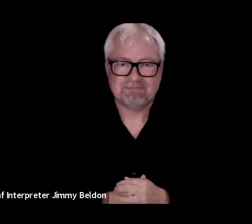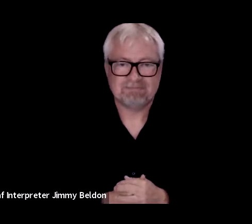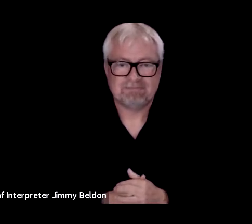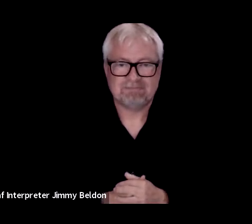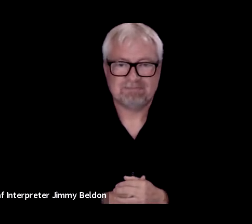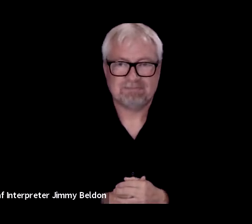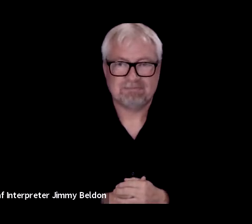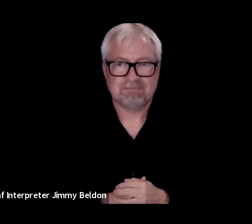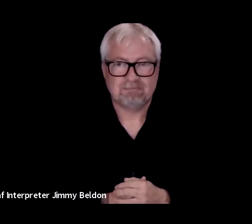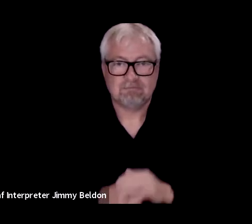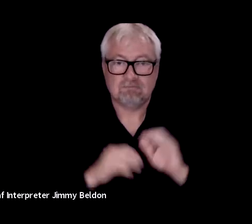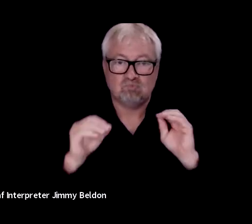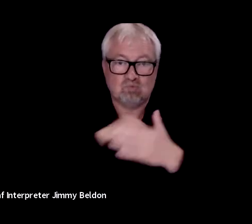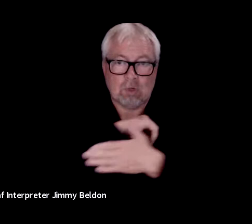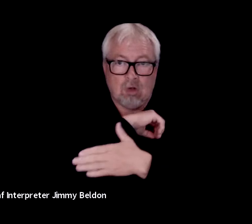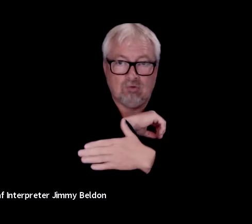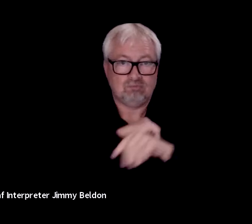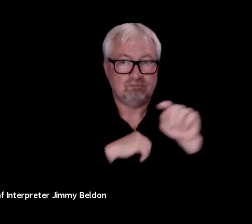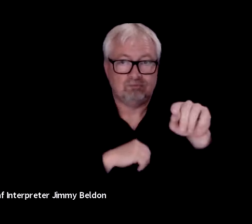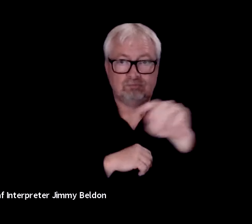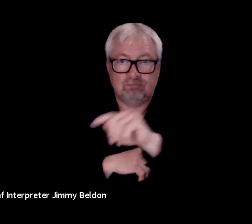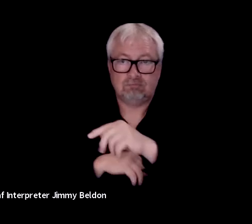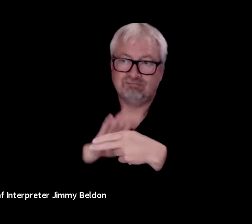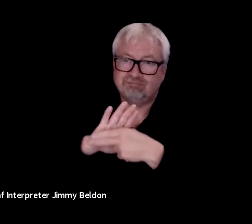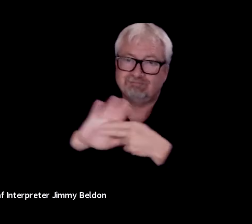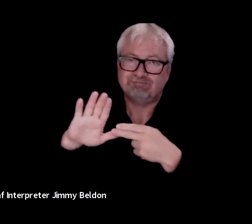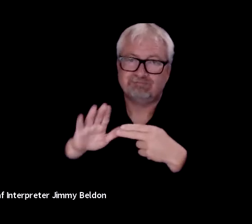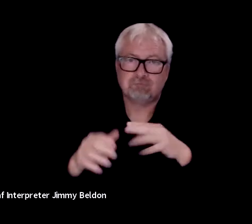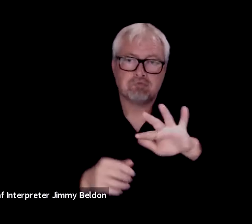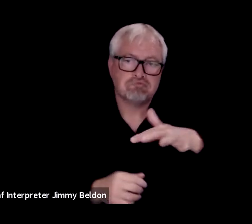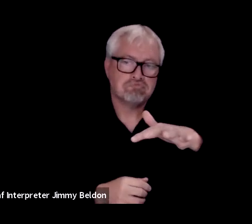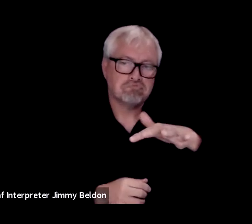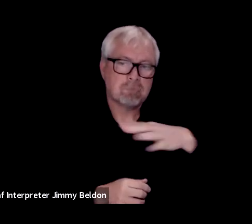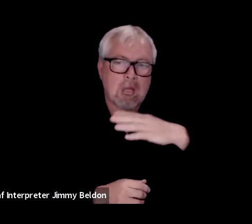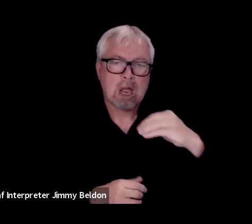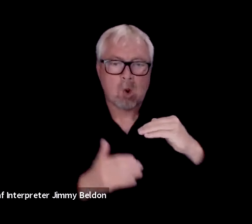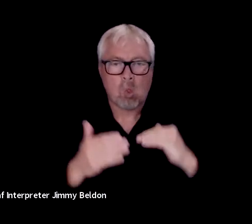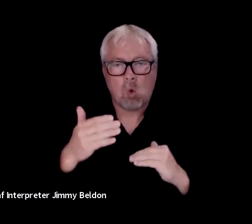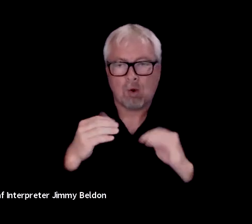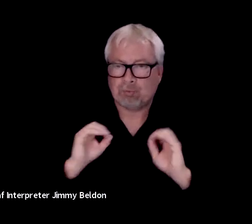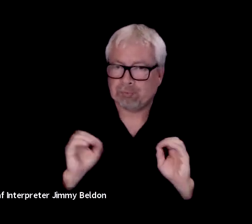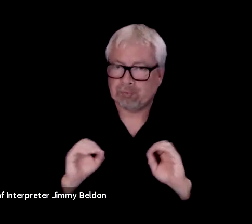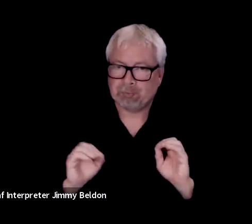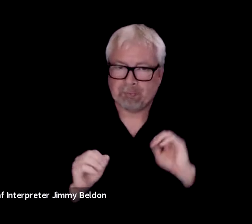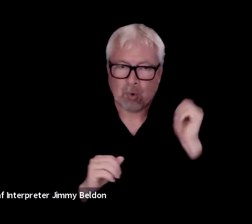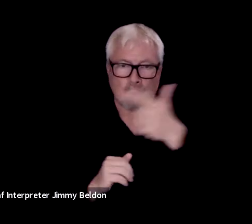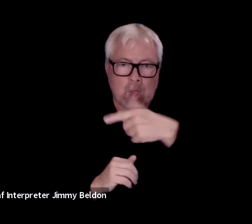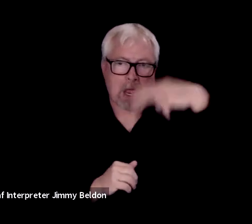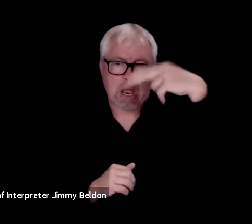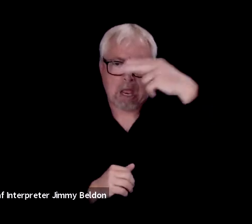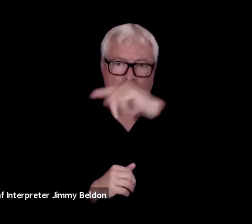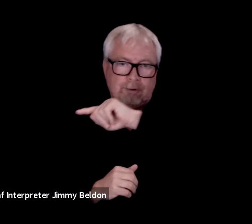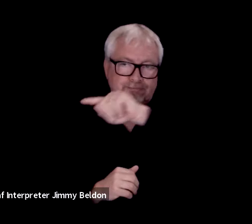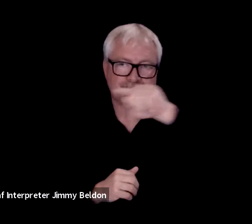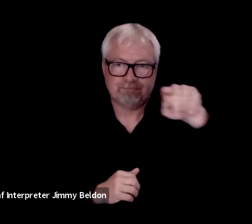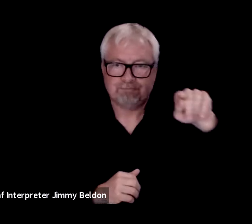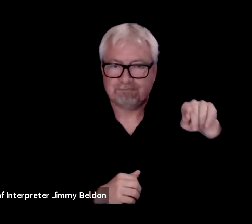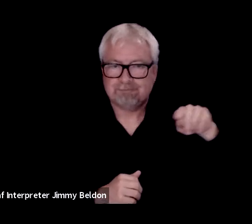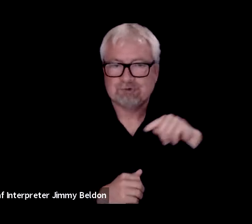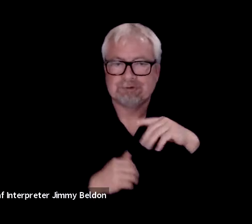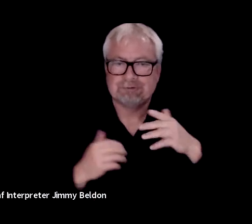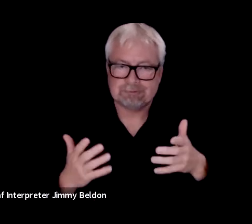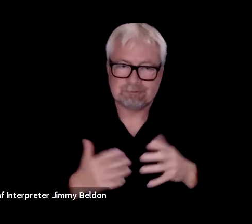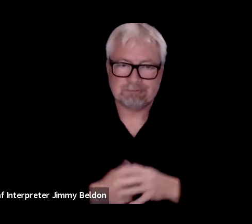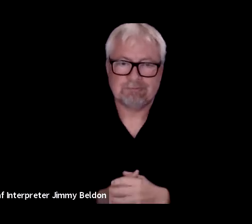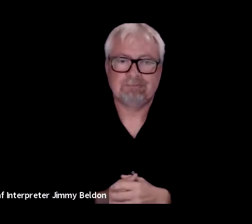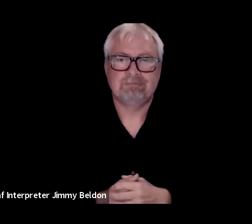entire country is facing high transmission rates at this point. Testing did drop in the past week with lower testing